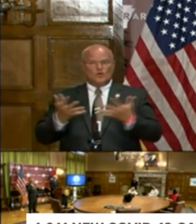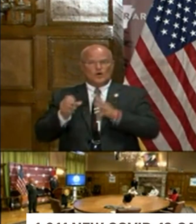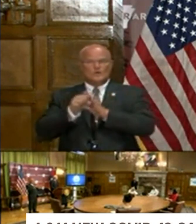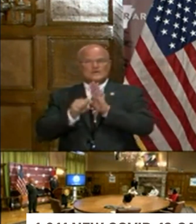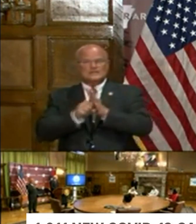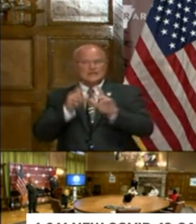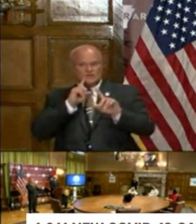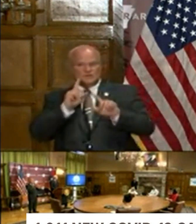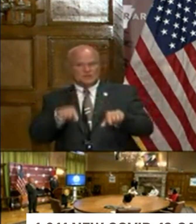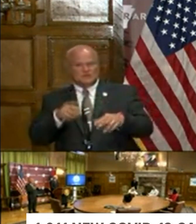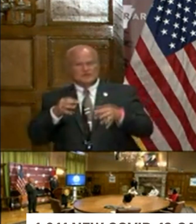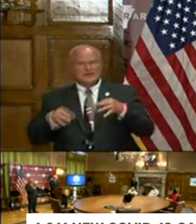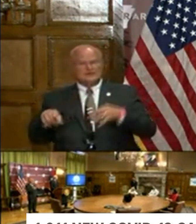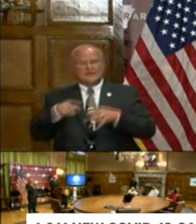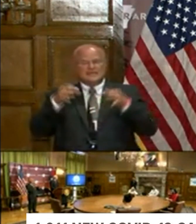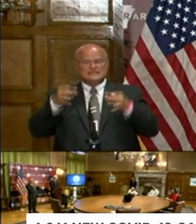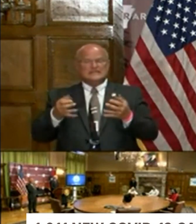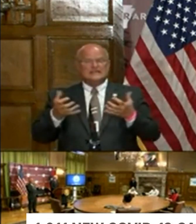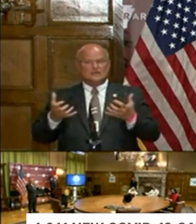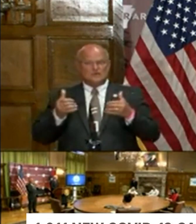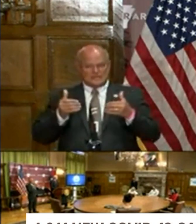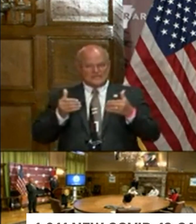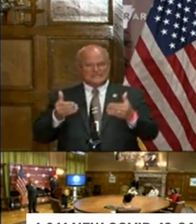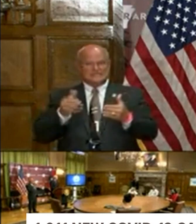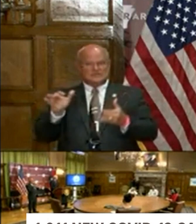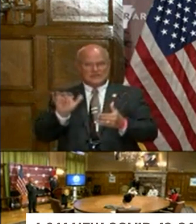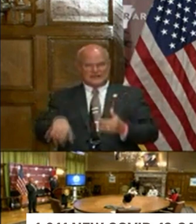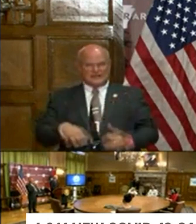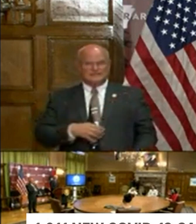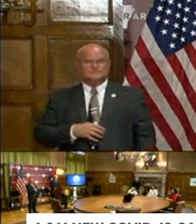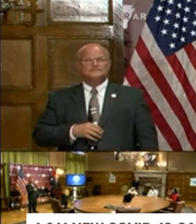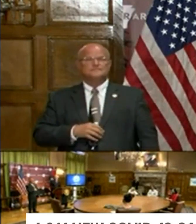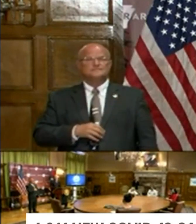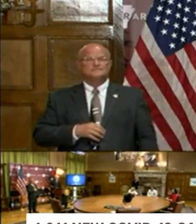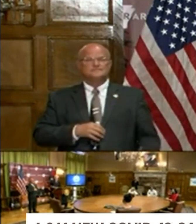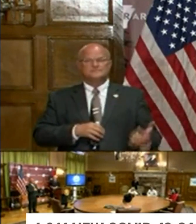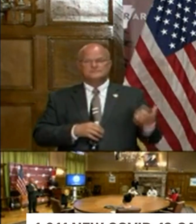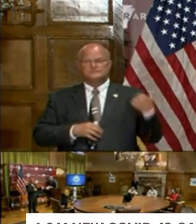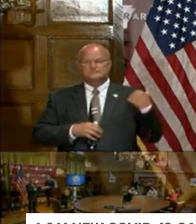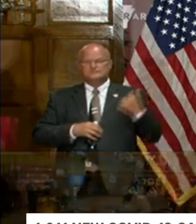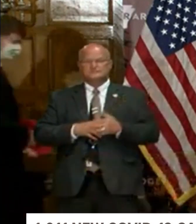state's response be if they decide they want to continue with that option?